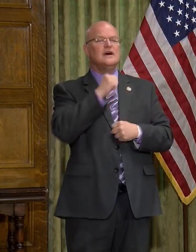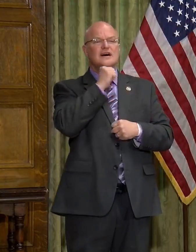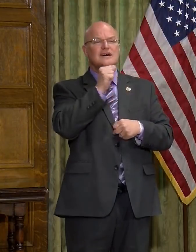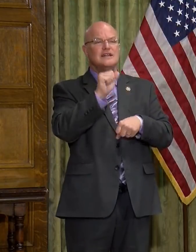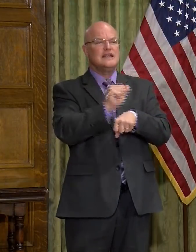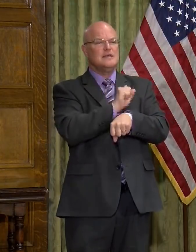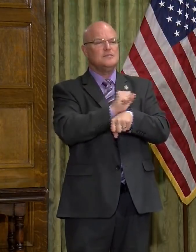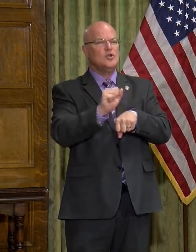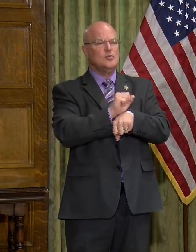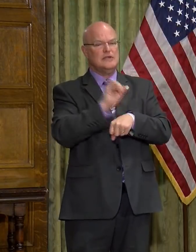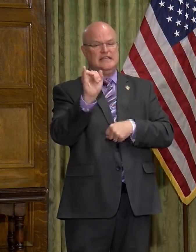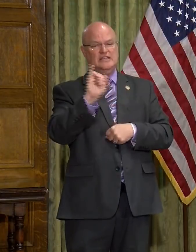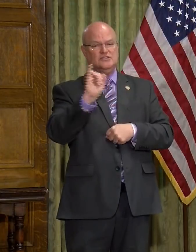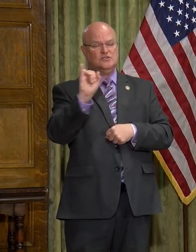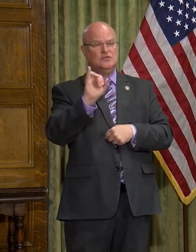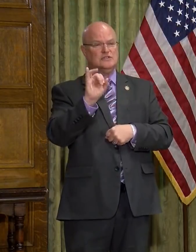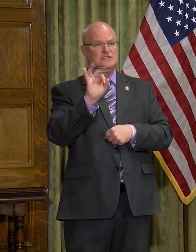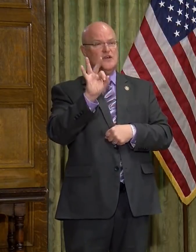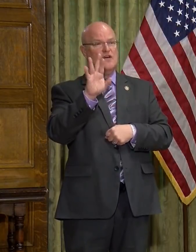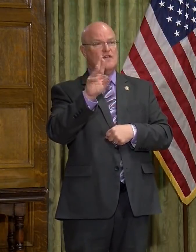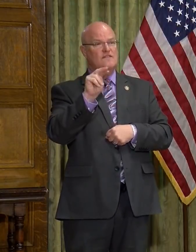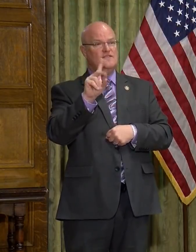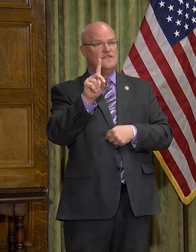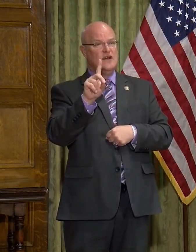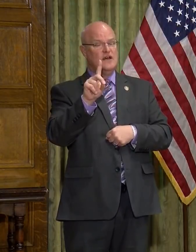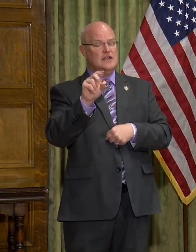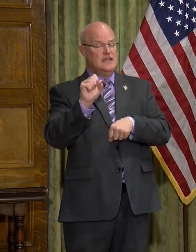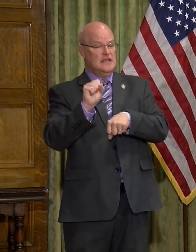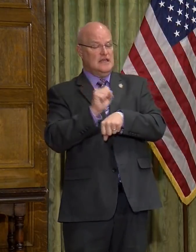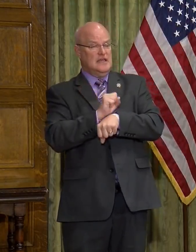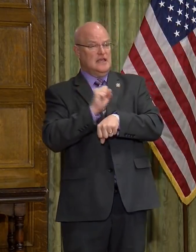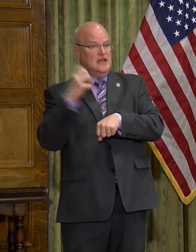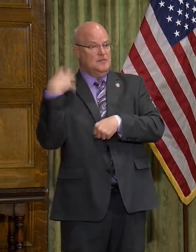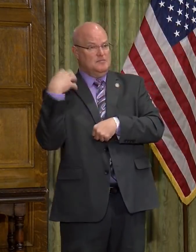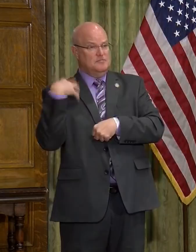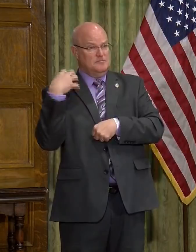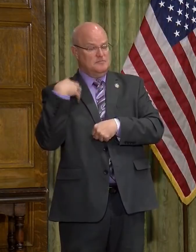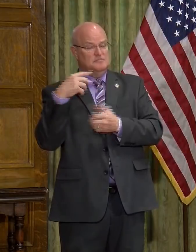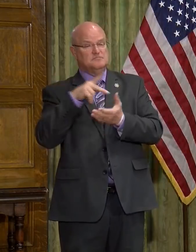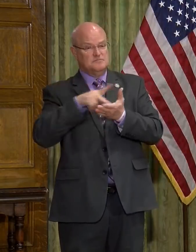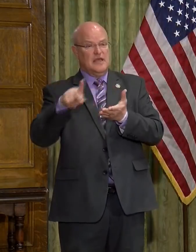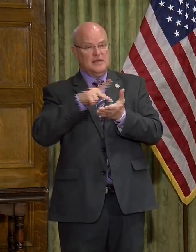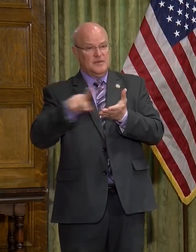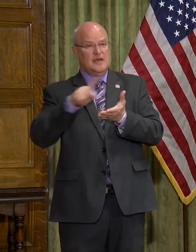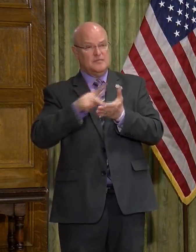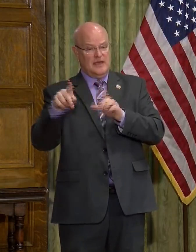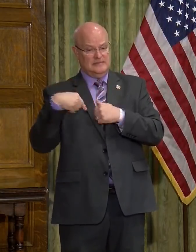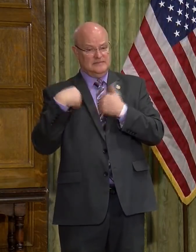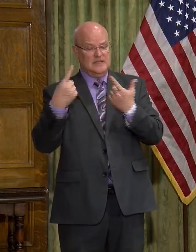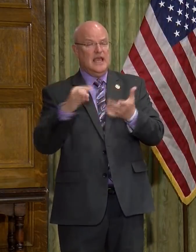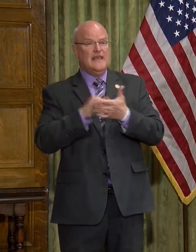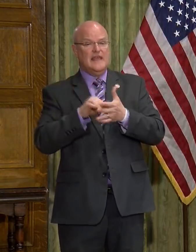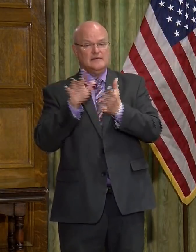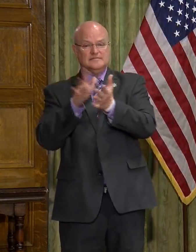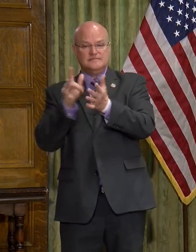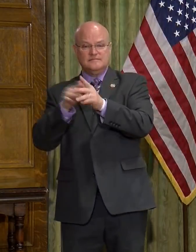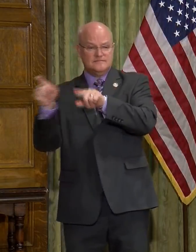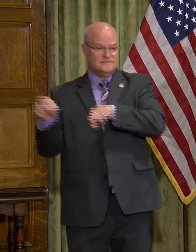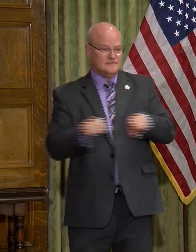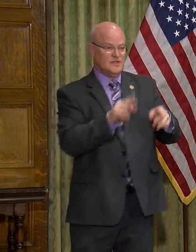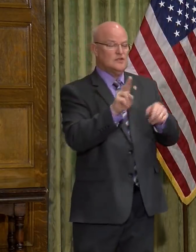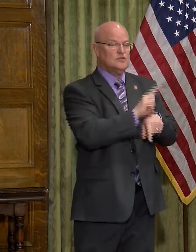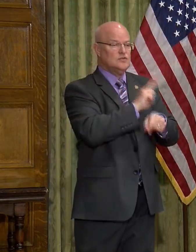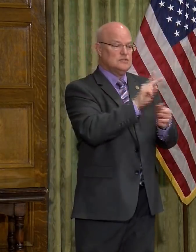unemployment insurance fund that employers have paid into, and so that will be utilized to pay the unemployment